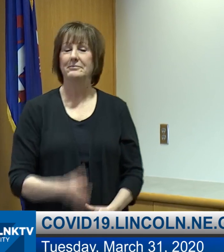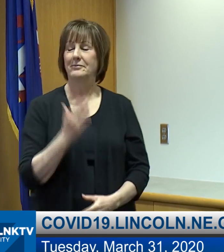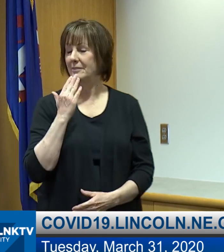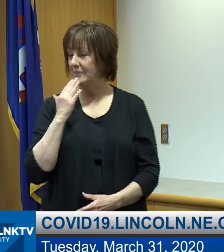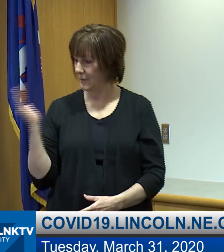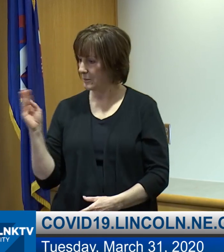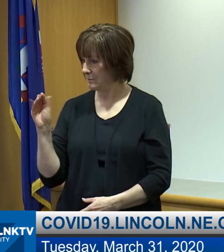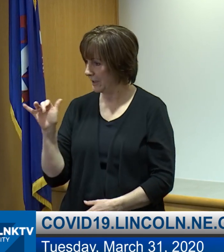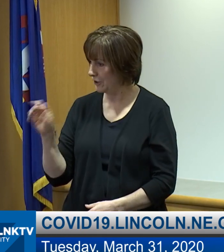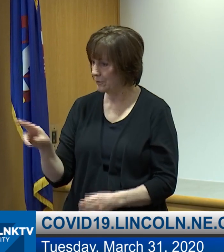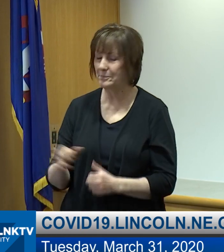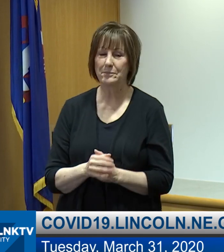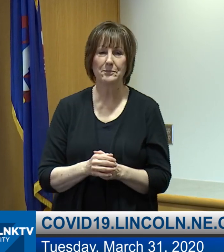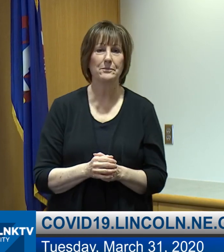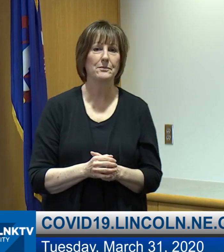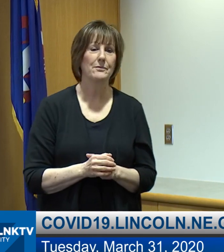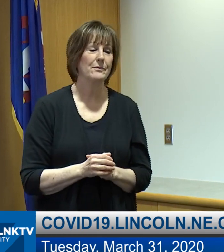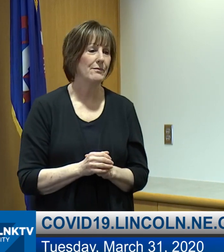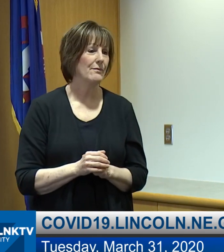Thank you, Mayor.